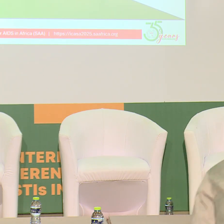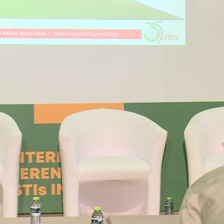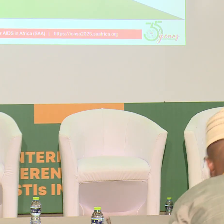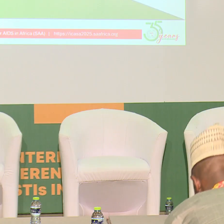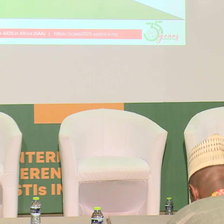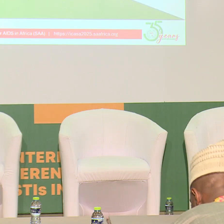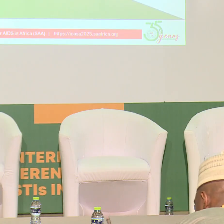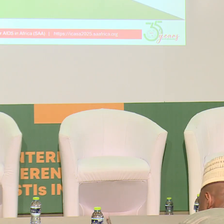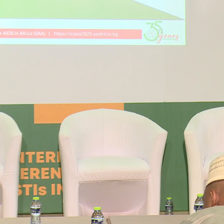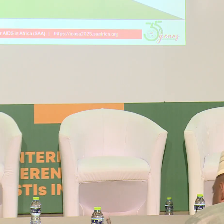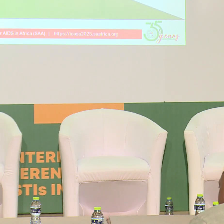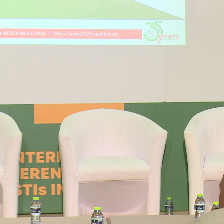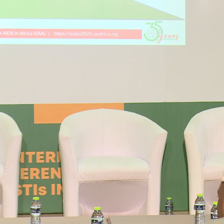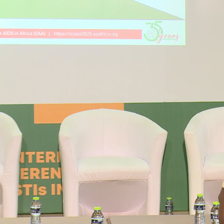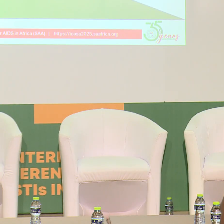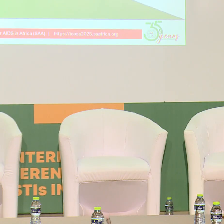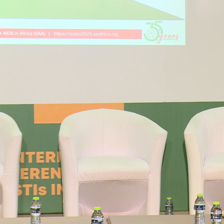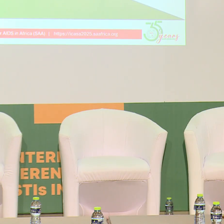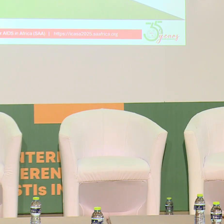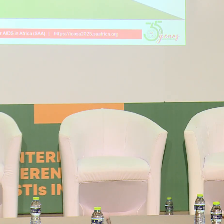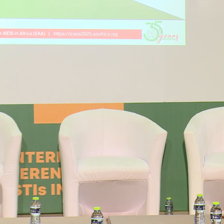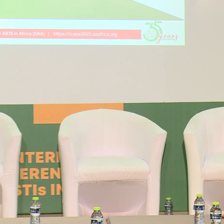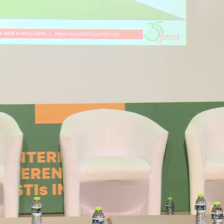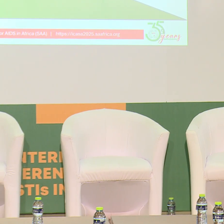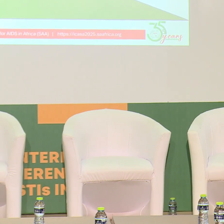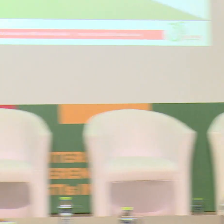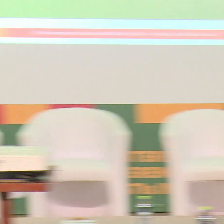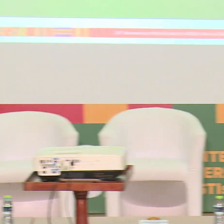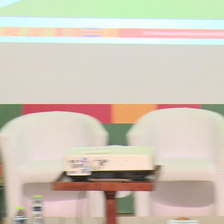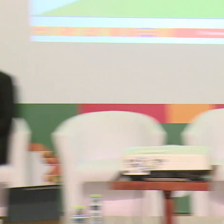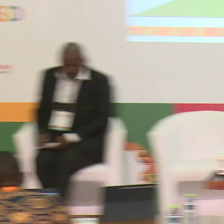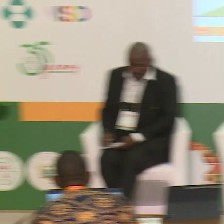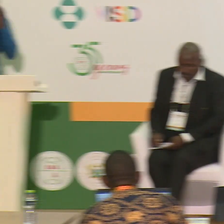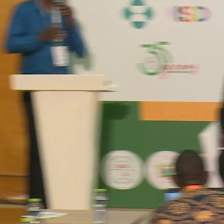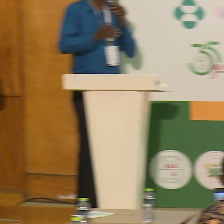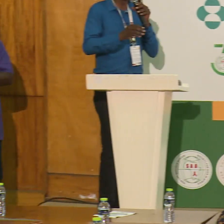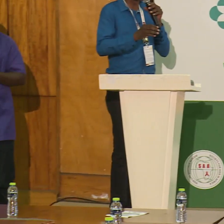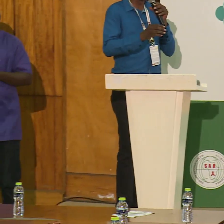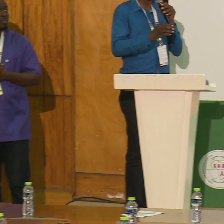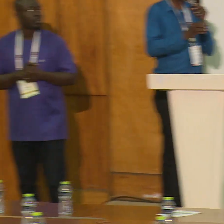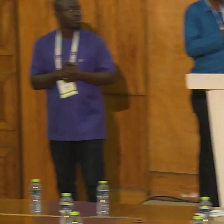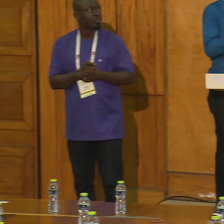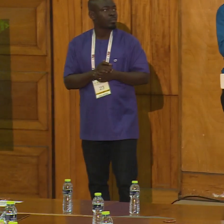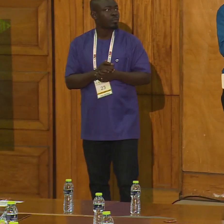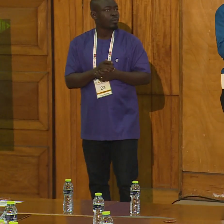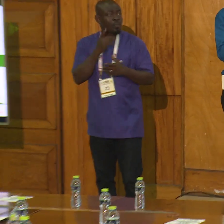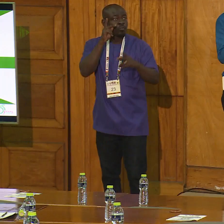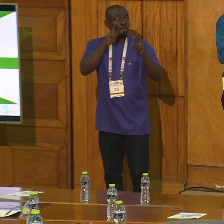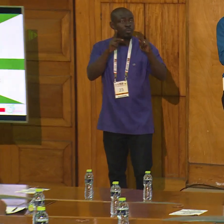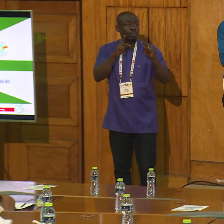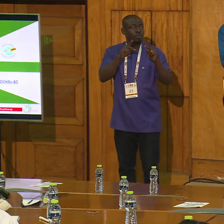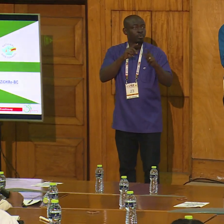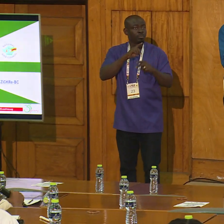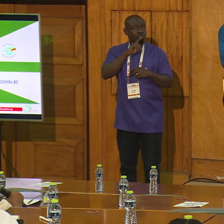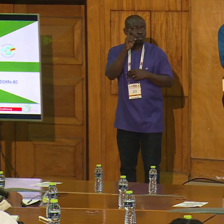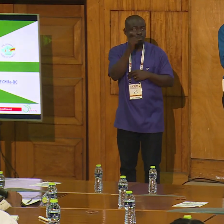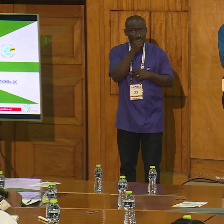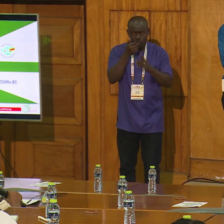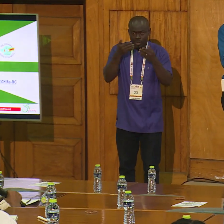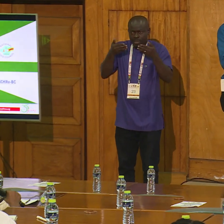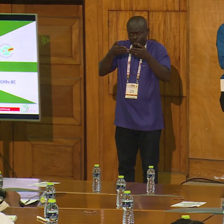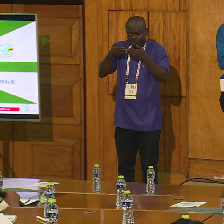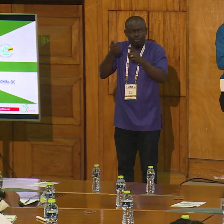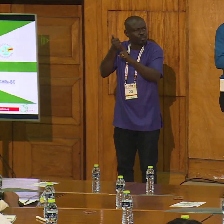Thank you for that question. I think for this session, for the people who ask comments, you can introduce